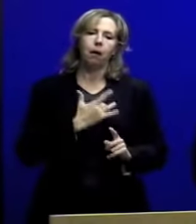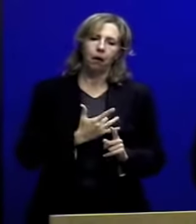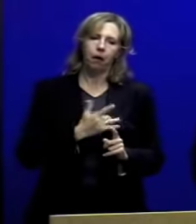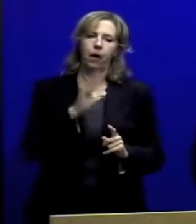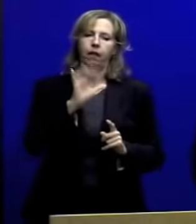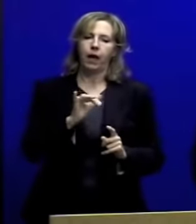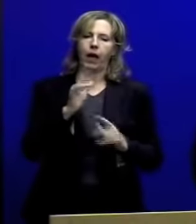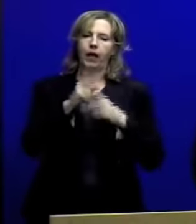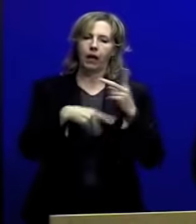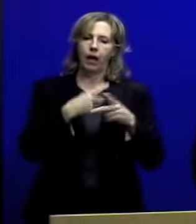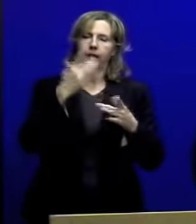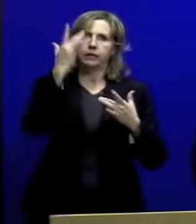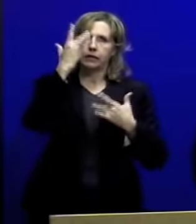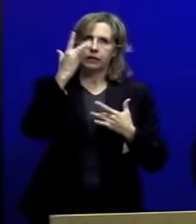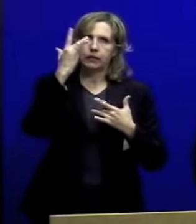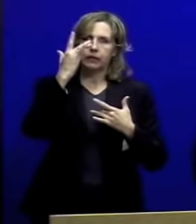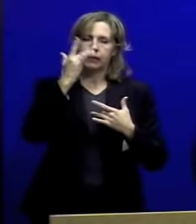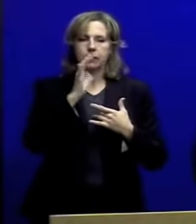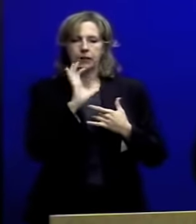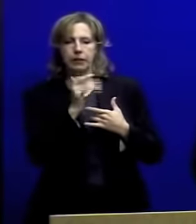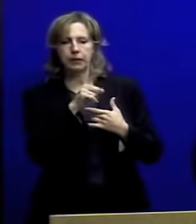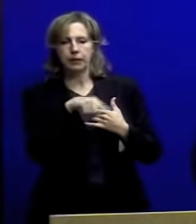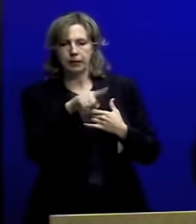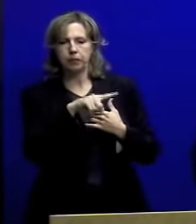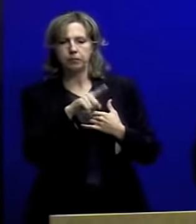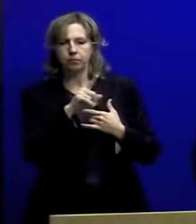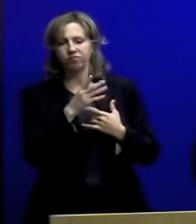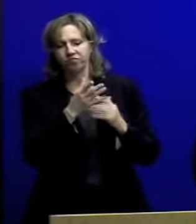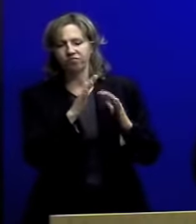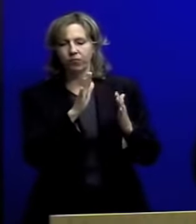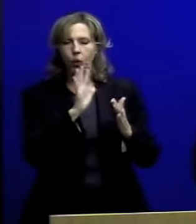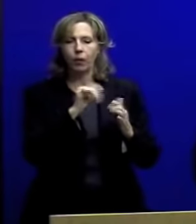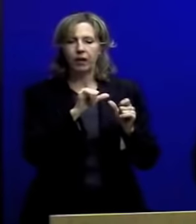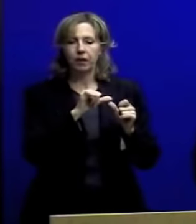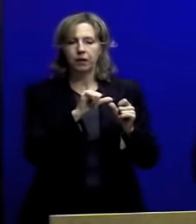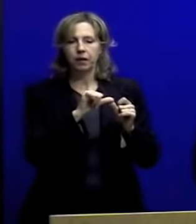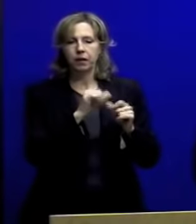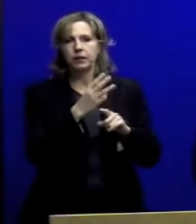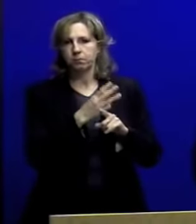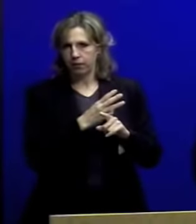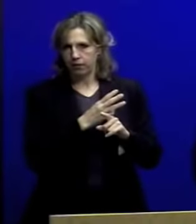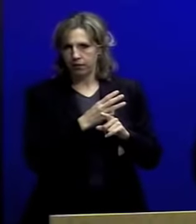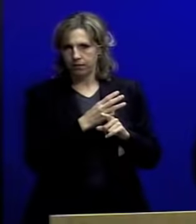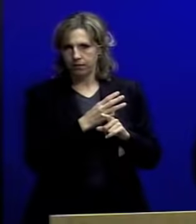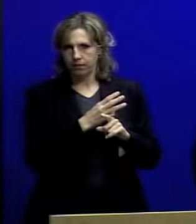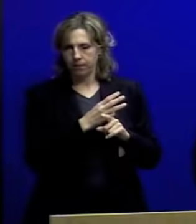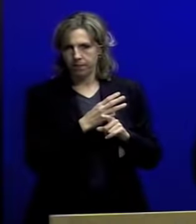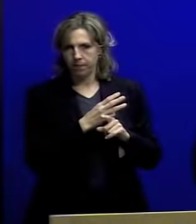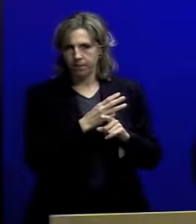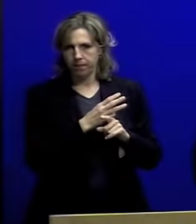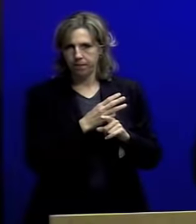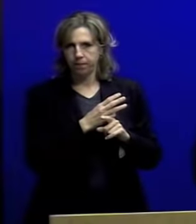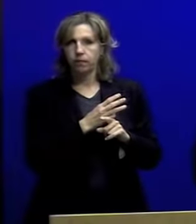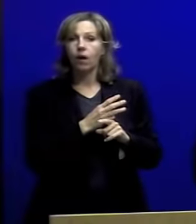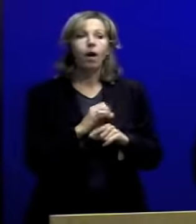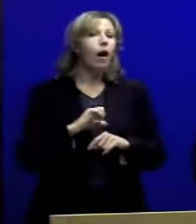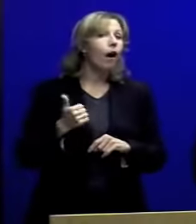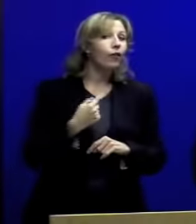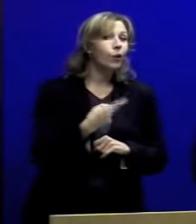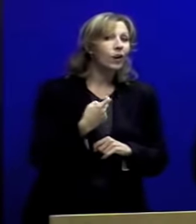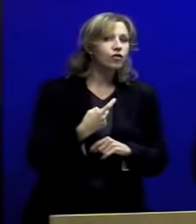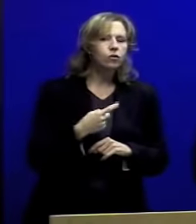not, the person is in the last 6 months. Another question that comes up is, well, what happens if the doctor is wrong?